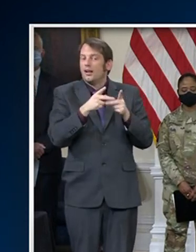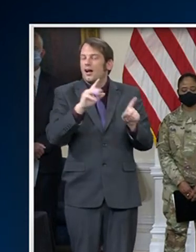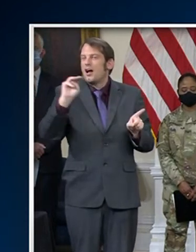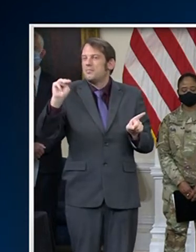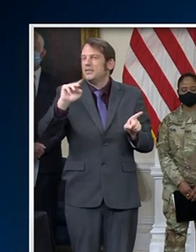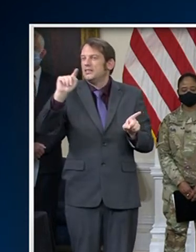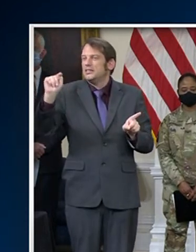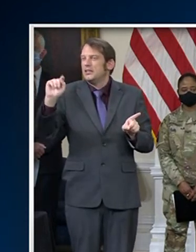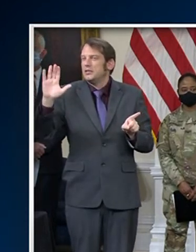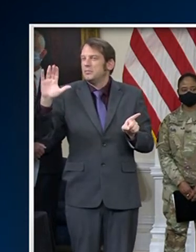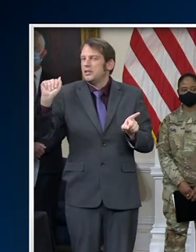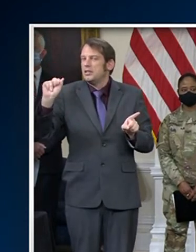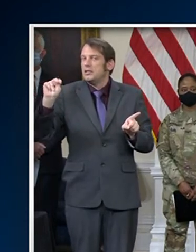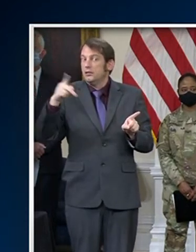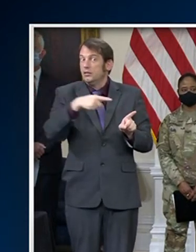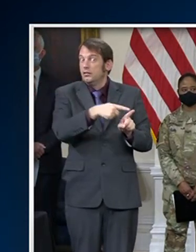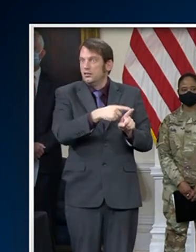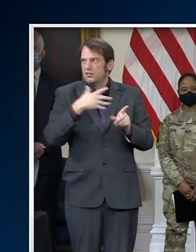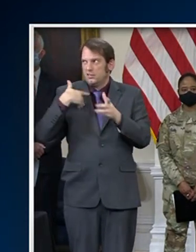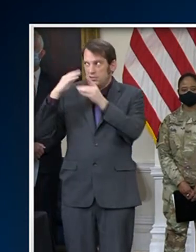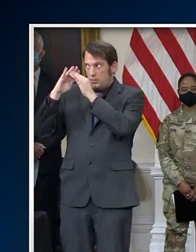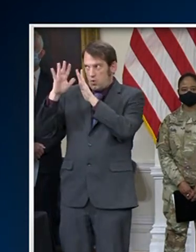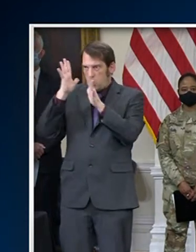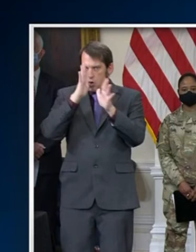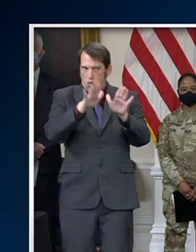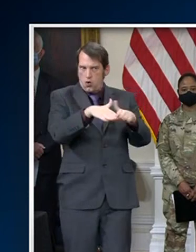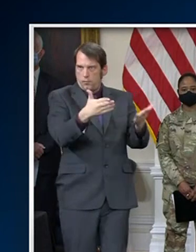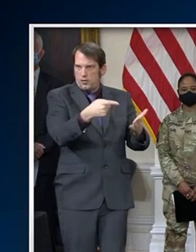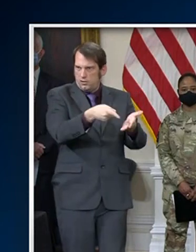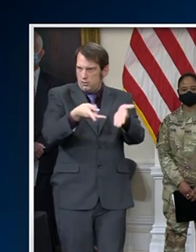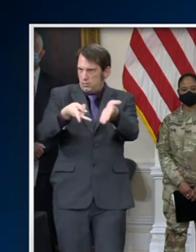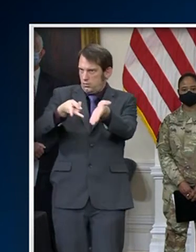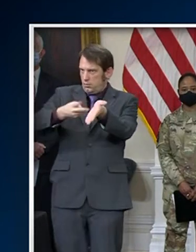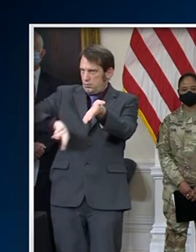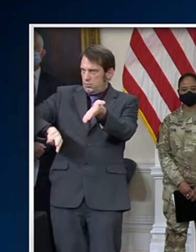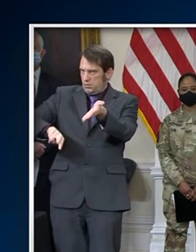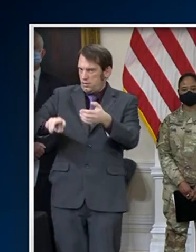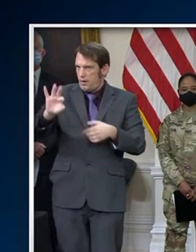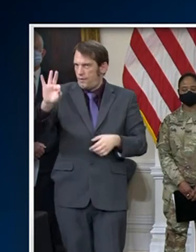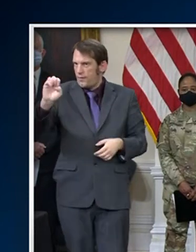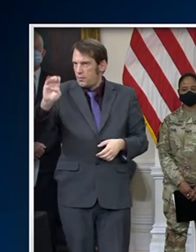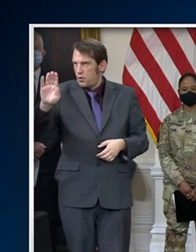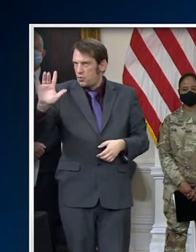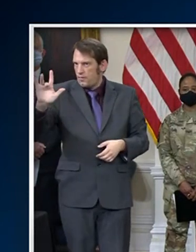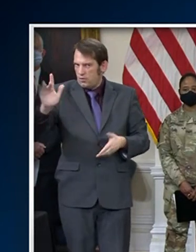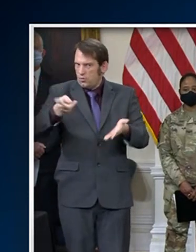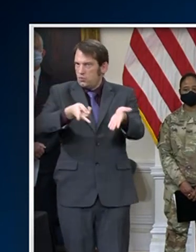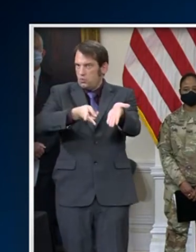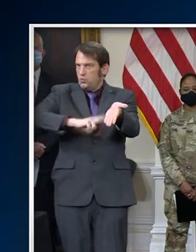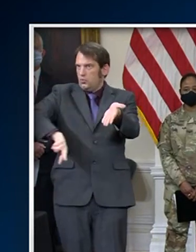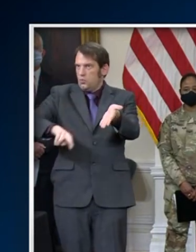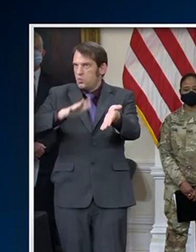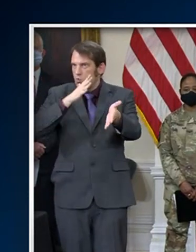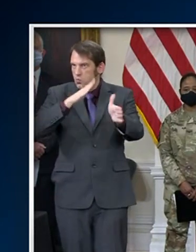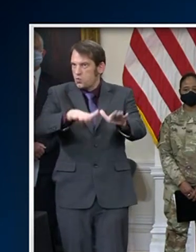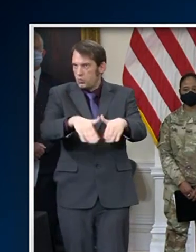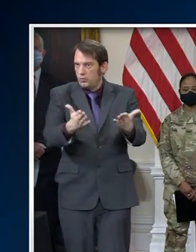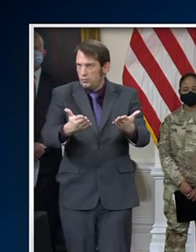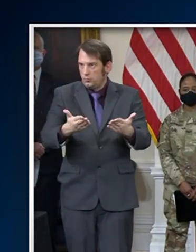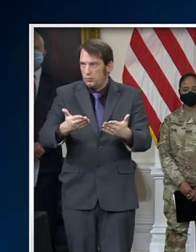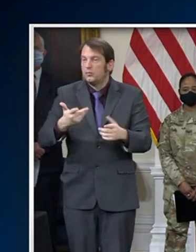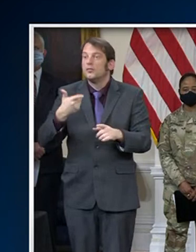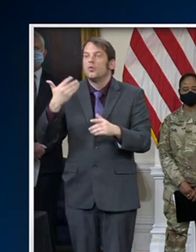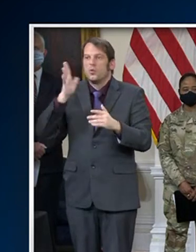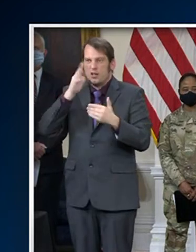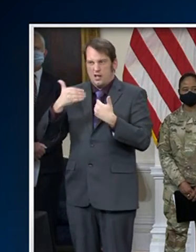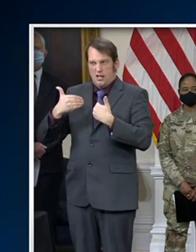today, on Thursday, February 25th. Appointments for the site will become